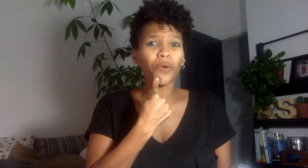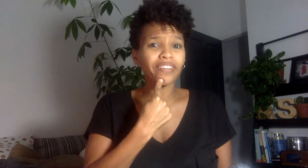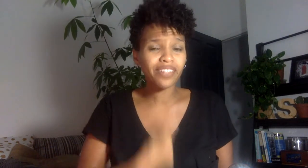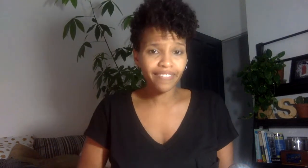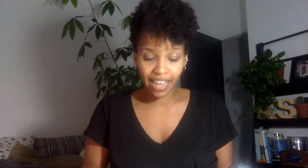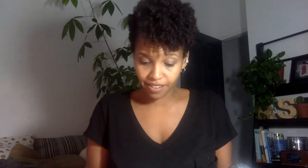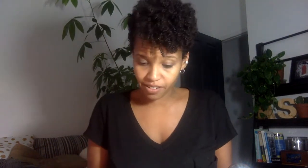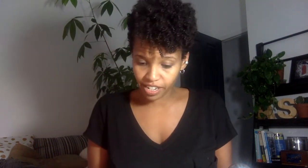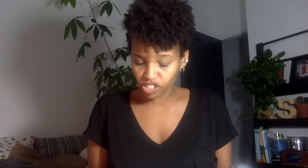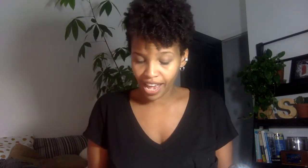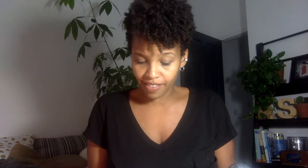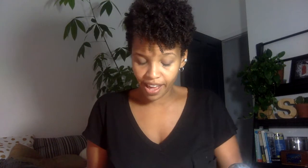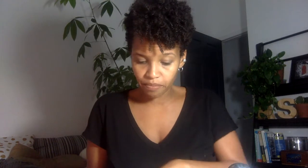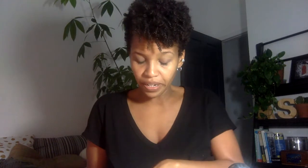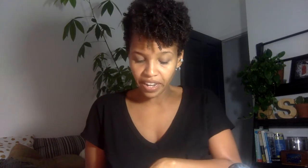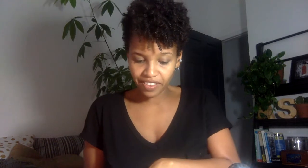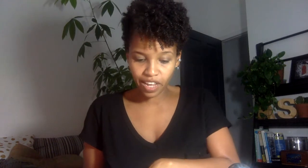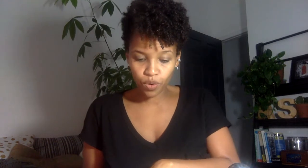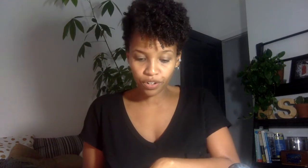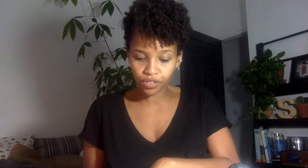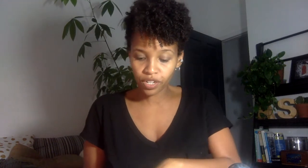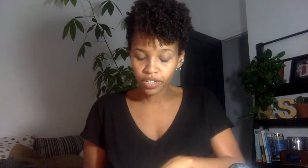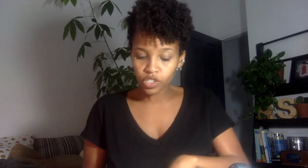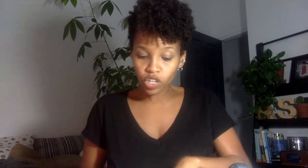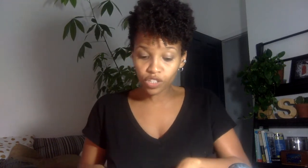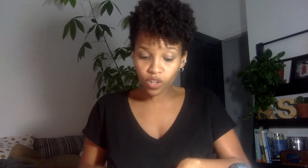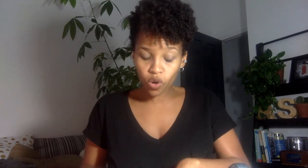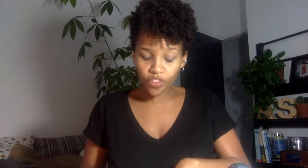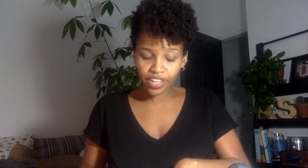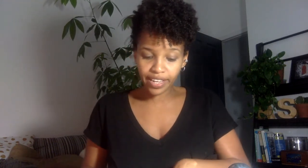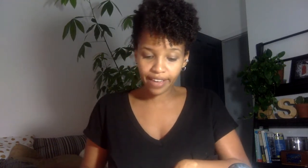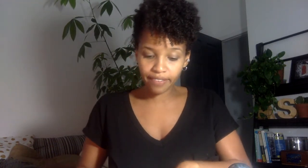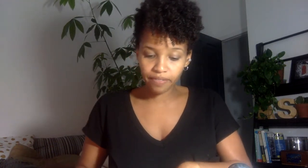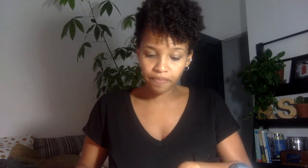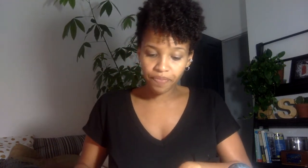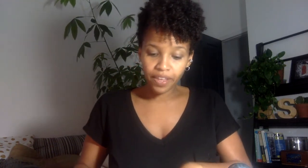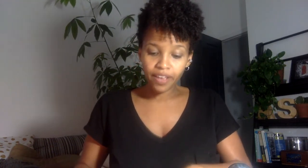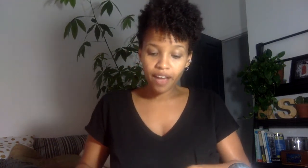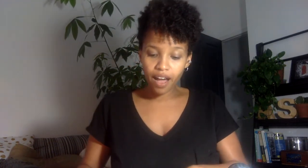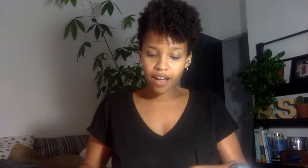disappoint at the end. I just added that, but I think that works. So I'll do the whole thing again.